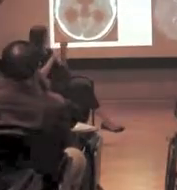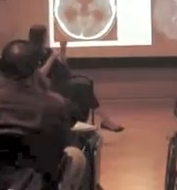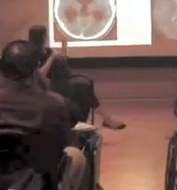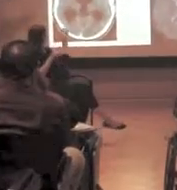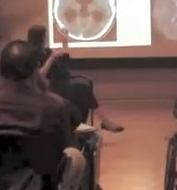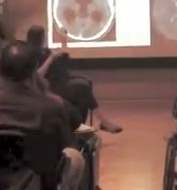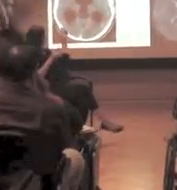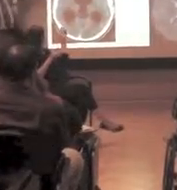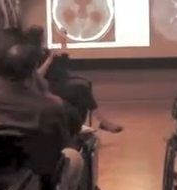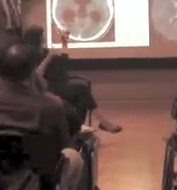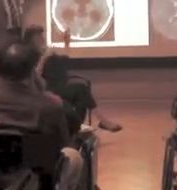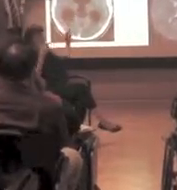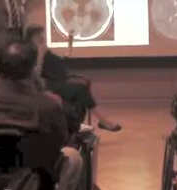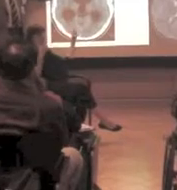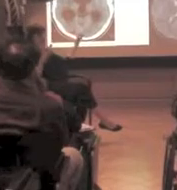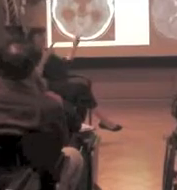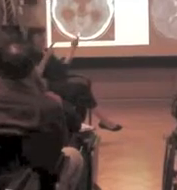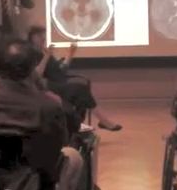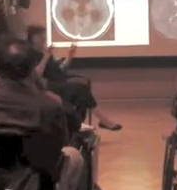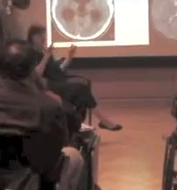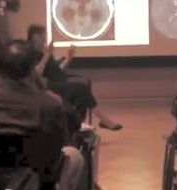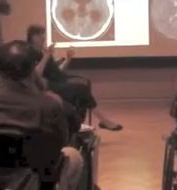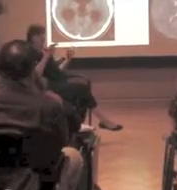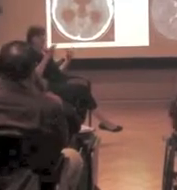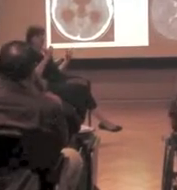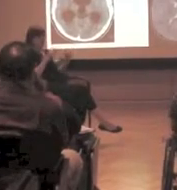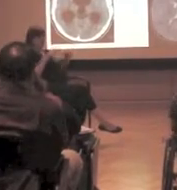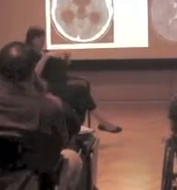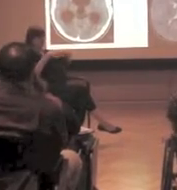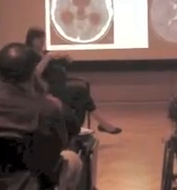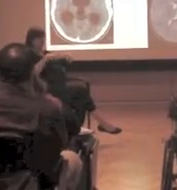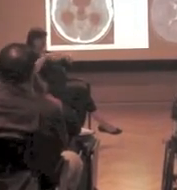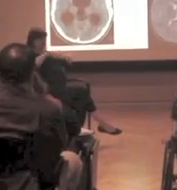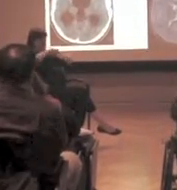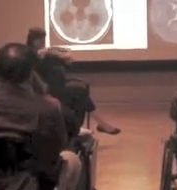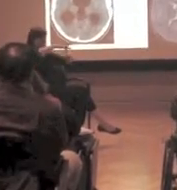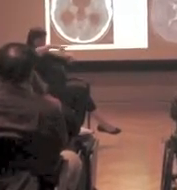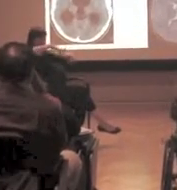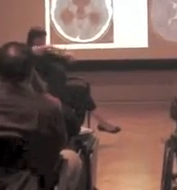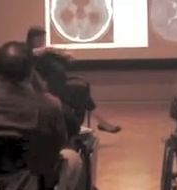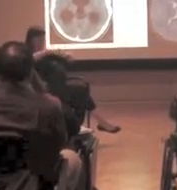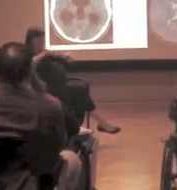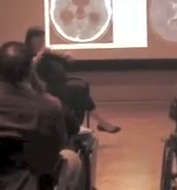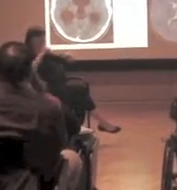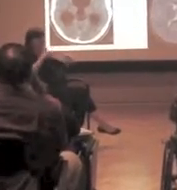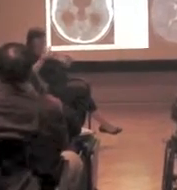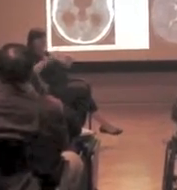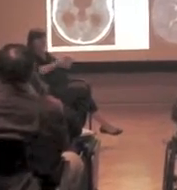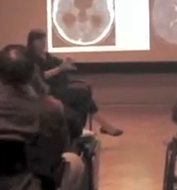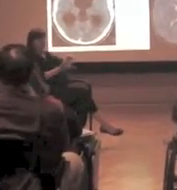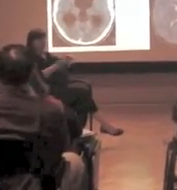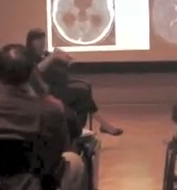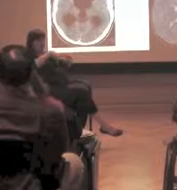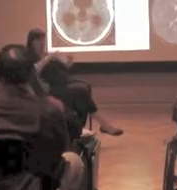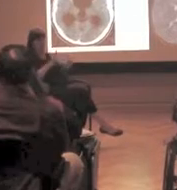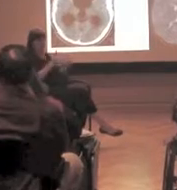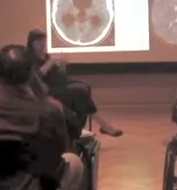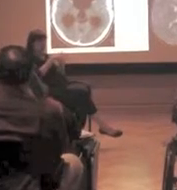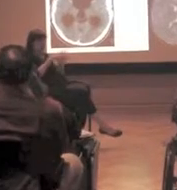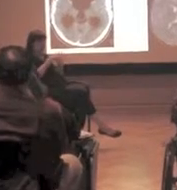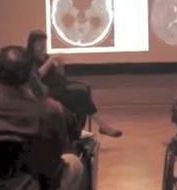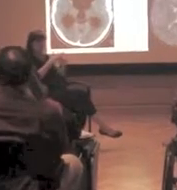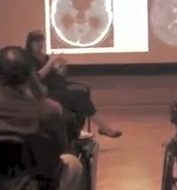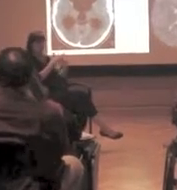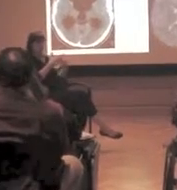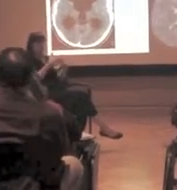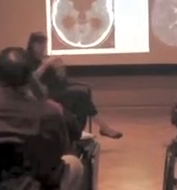So big ventricles, the camera's in there, we have lots of room, we're not bumping anything, it's floating in the space. Babies are